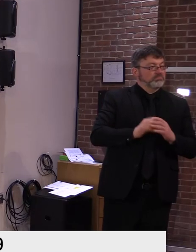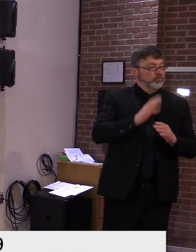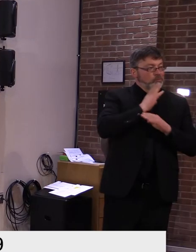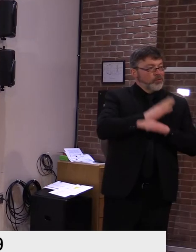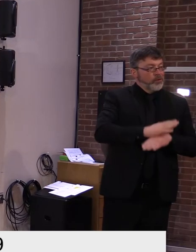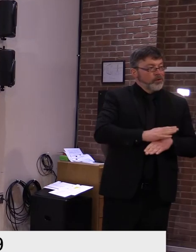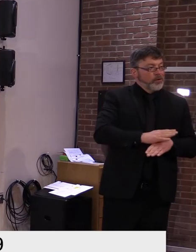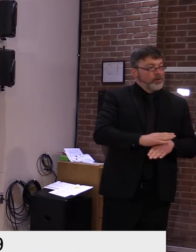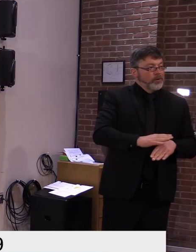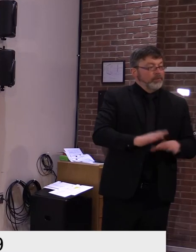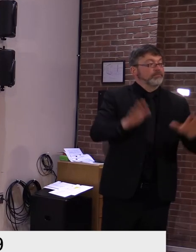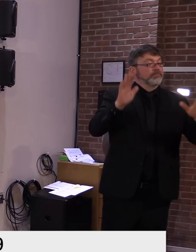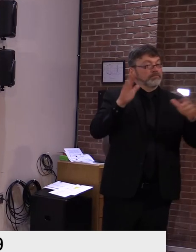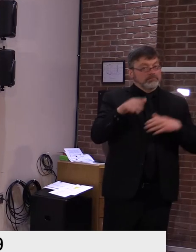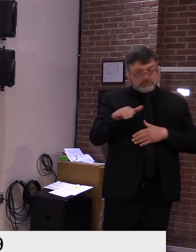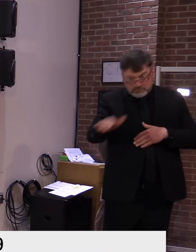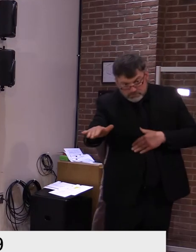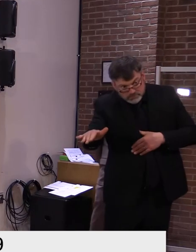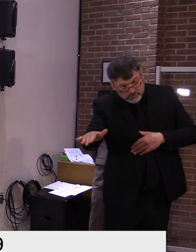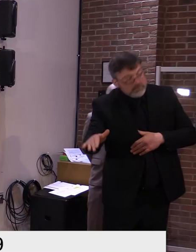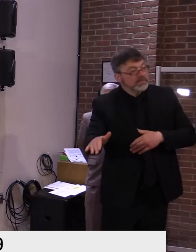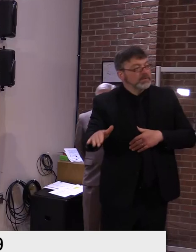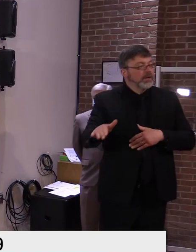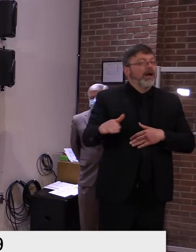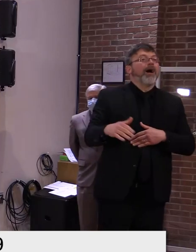Hi, can you hear me? We can.